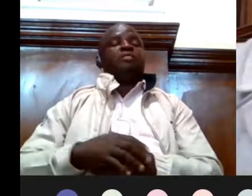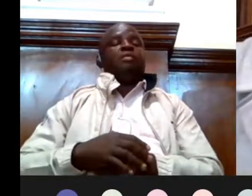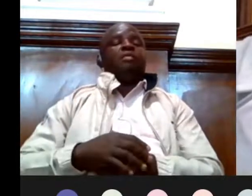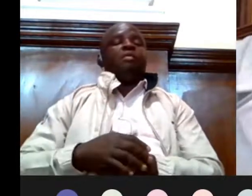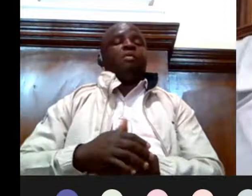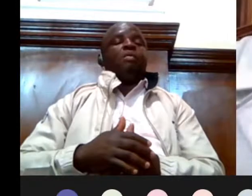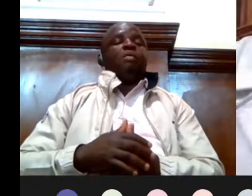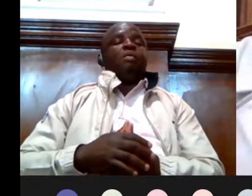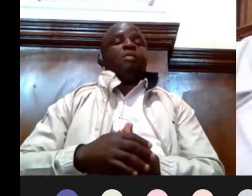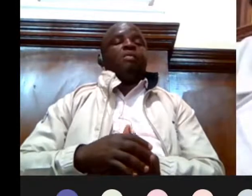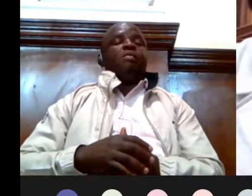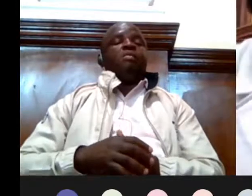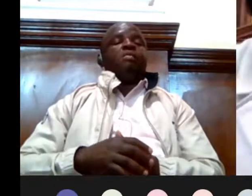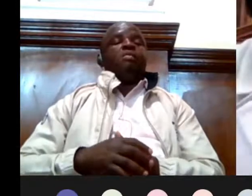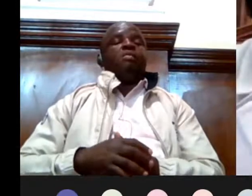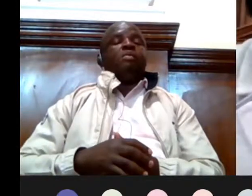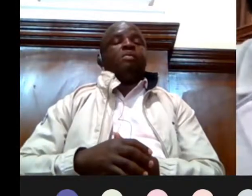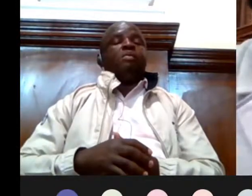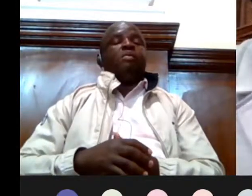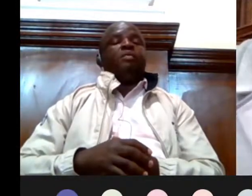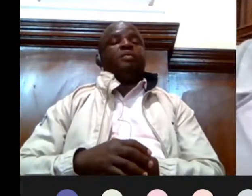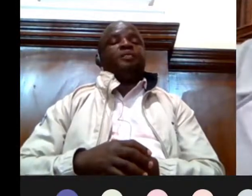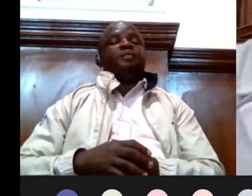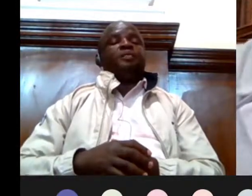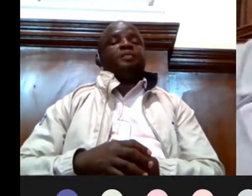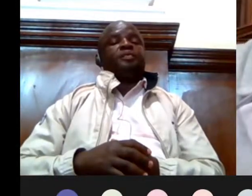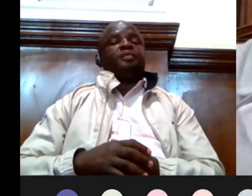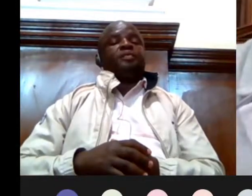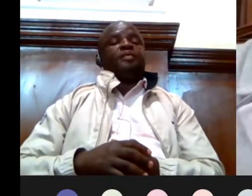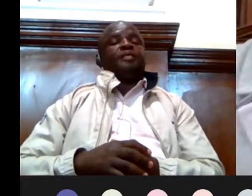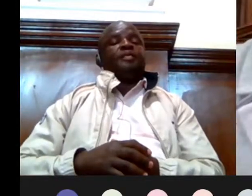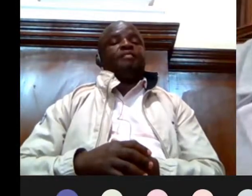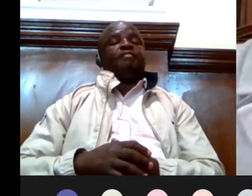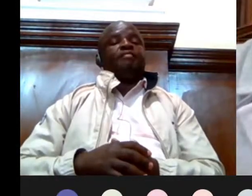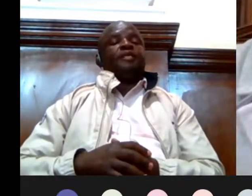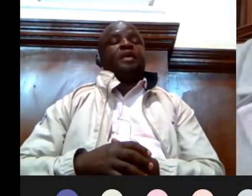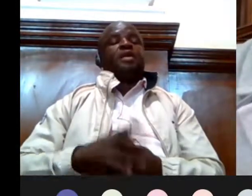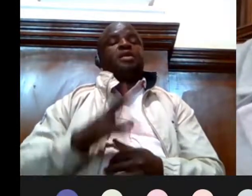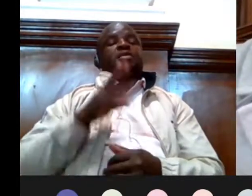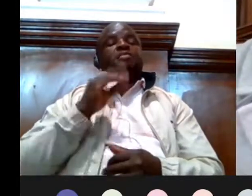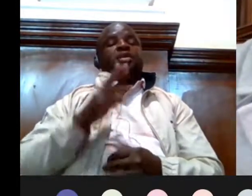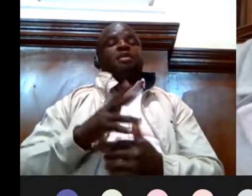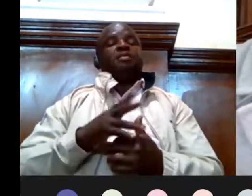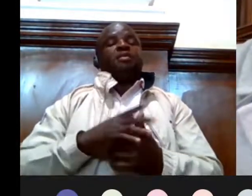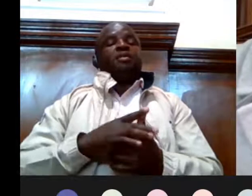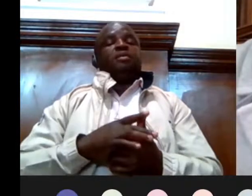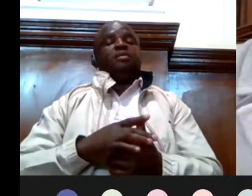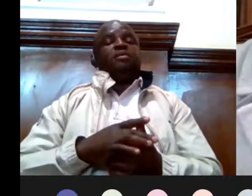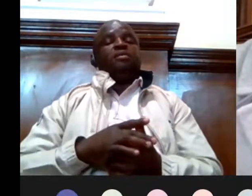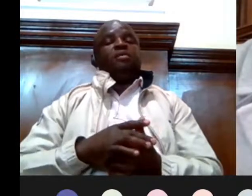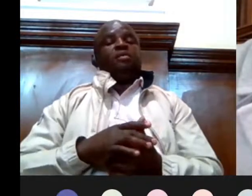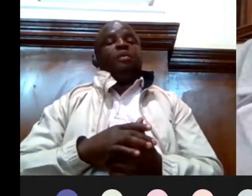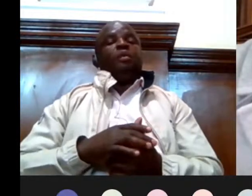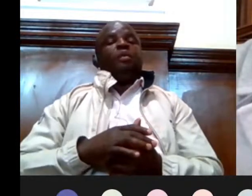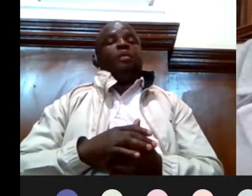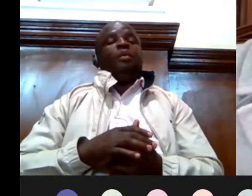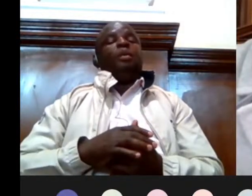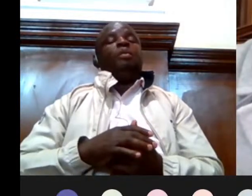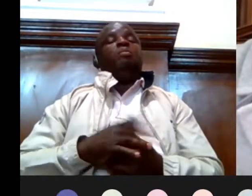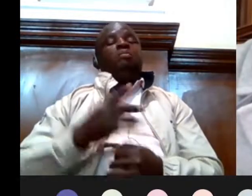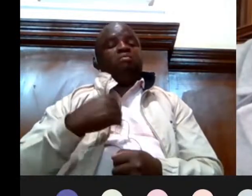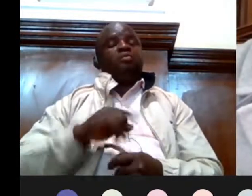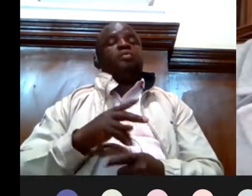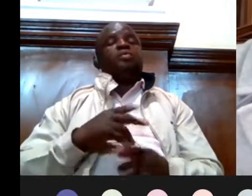hore re haisane le bona ha ba phele hantle. Honorable Speaker, pele teng re ya ya